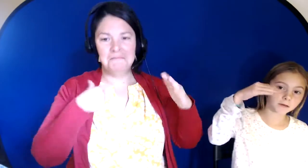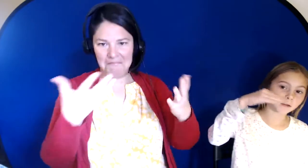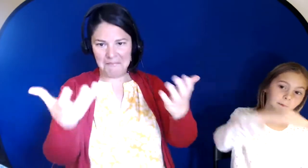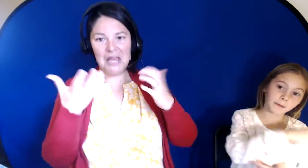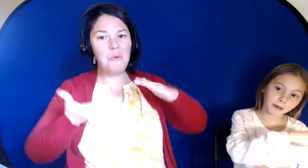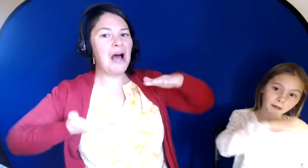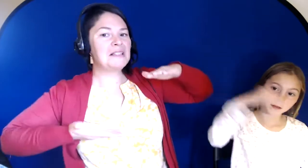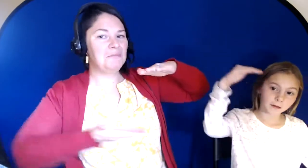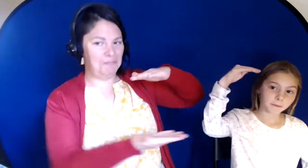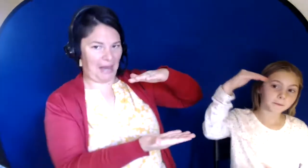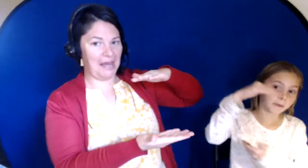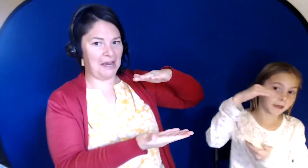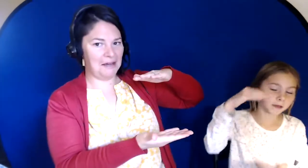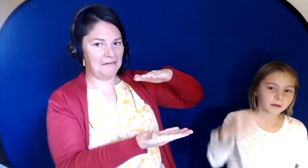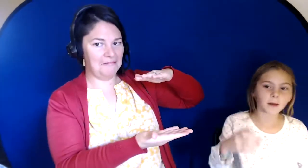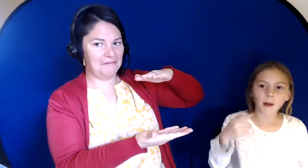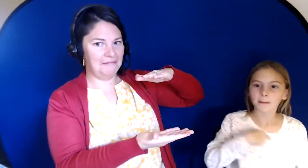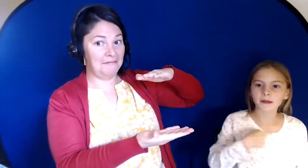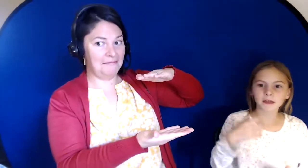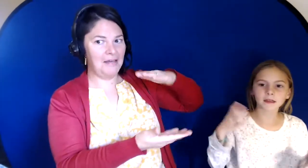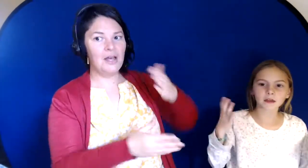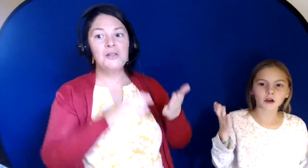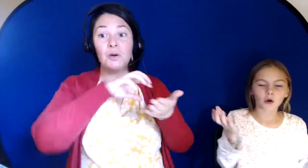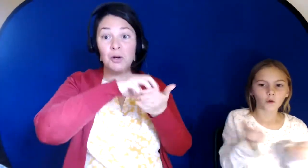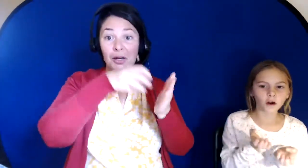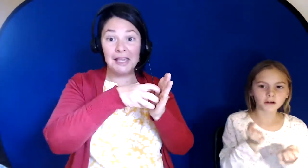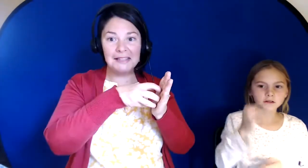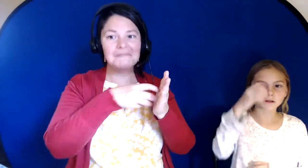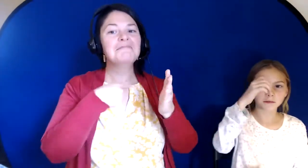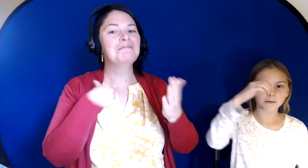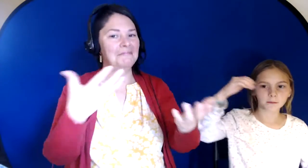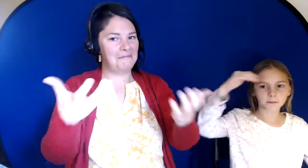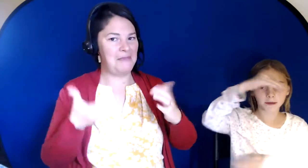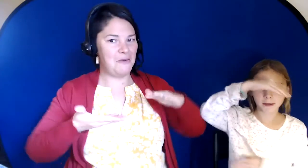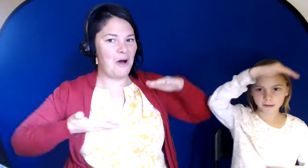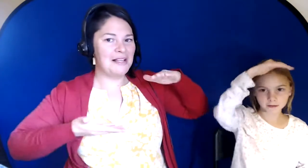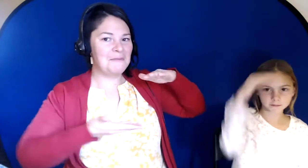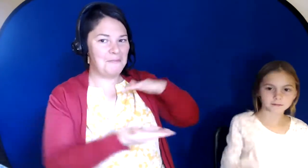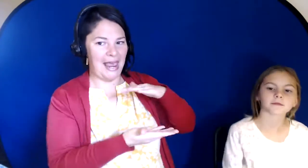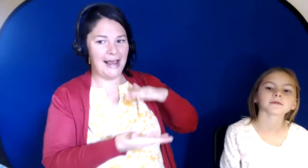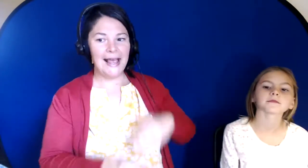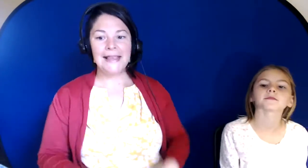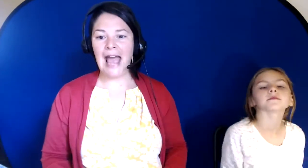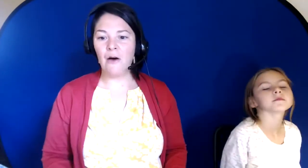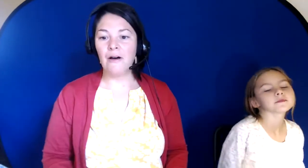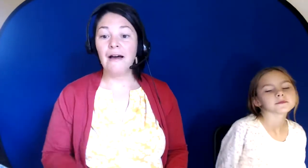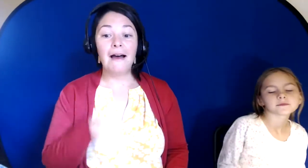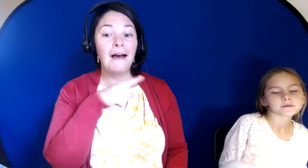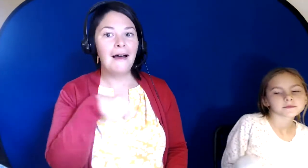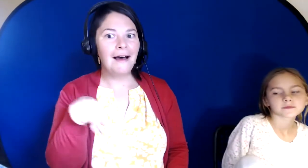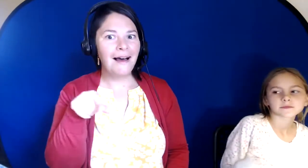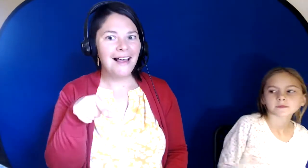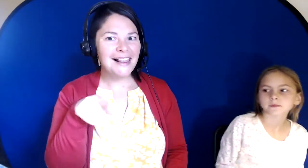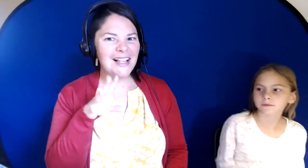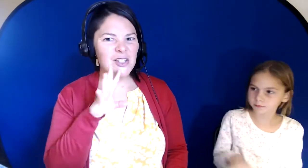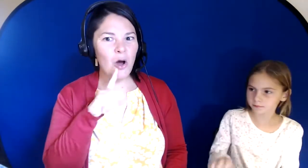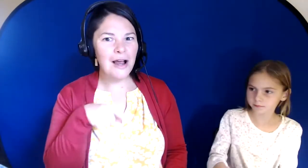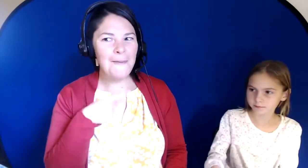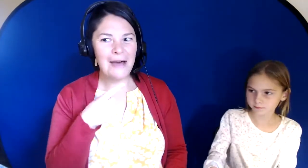me want bake. So, cookies, me want bake. Now, let's talk about the